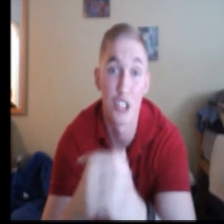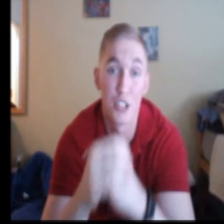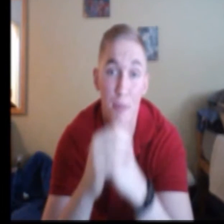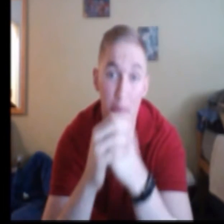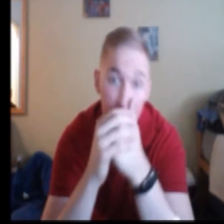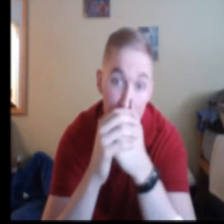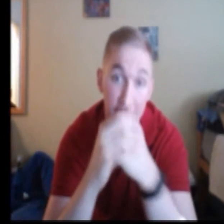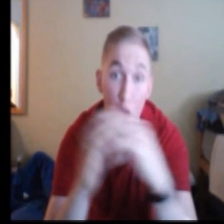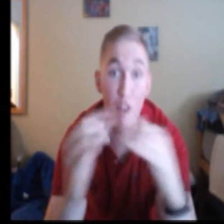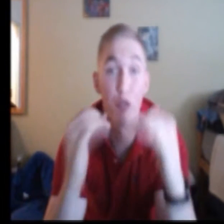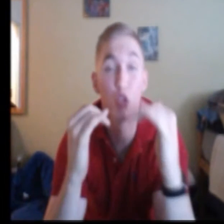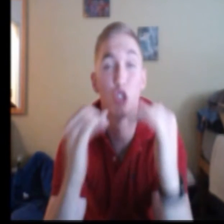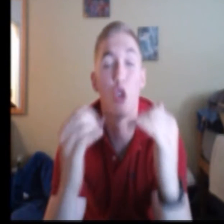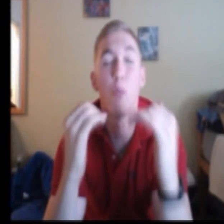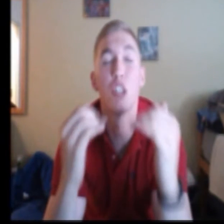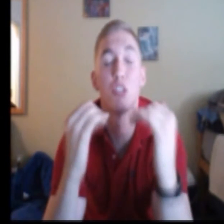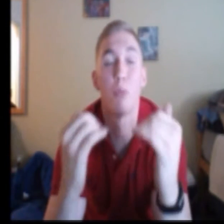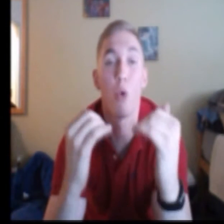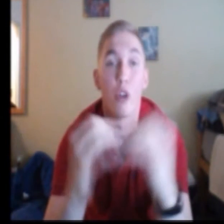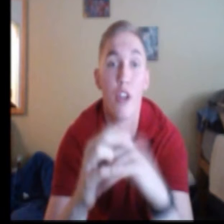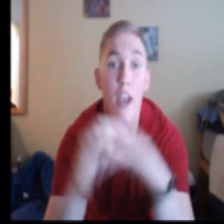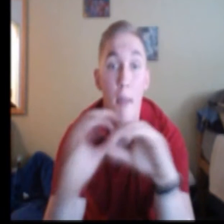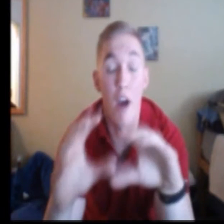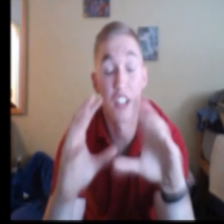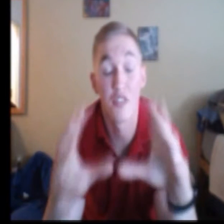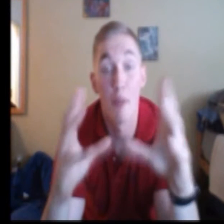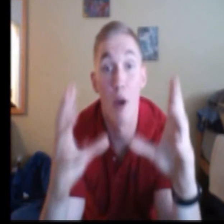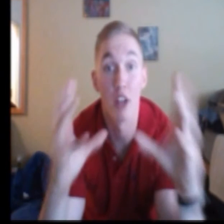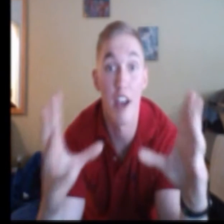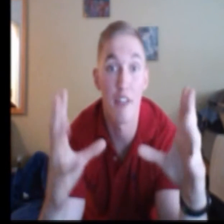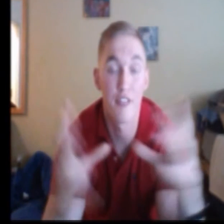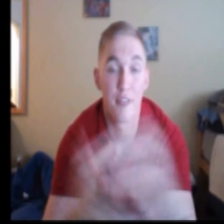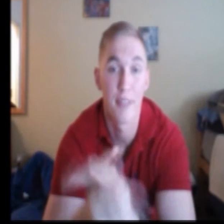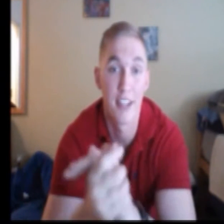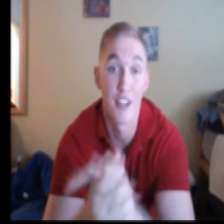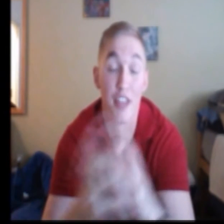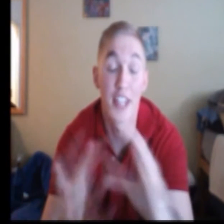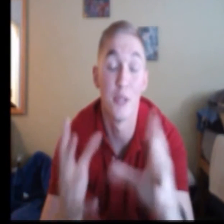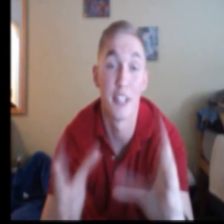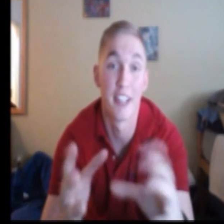Now I feel so much more positive about life. Thank you again.